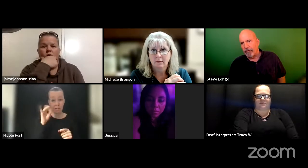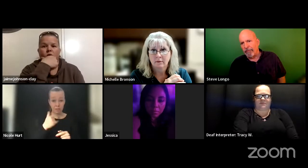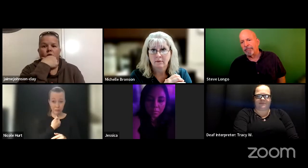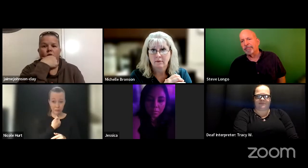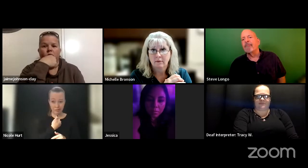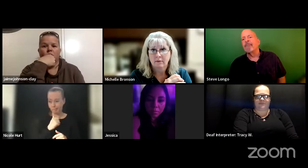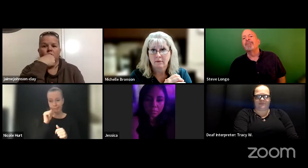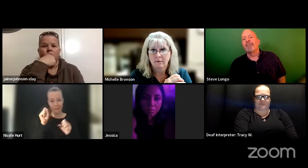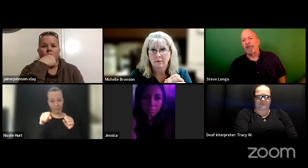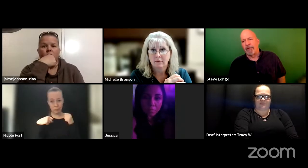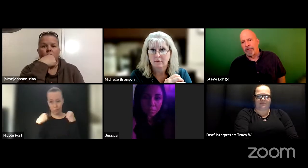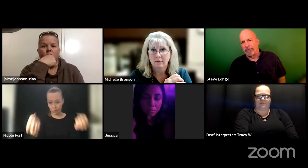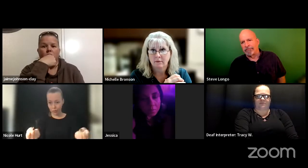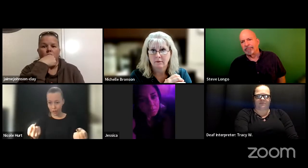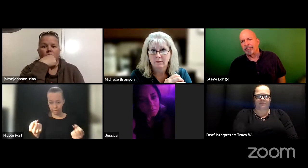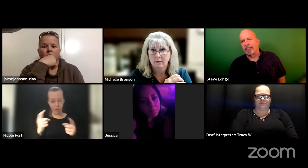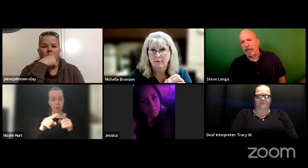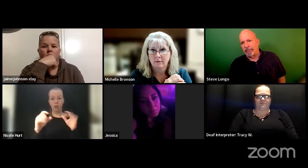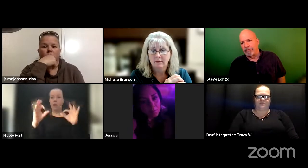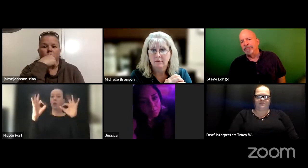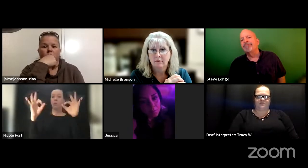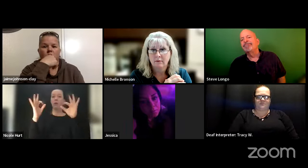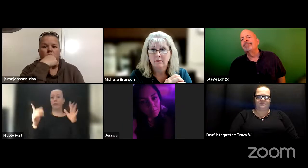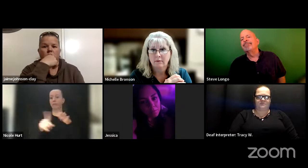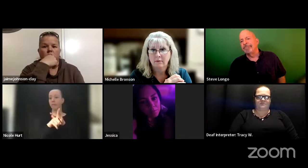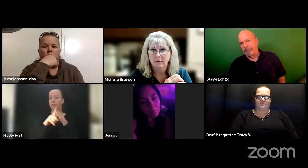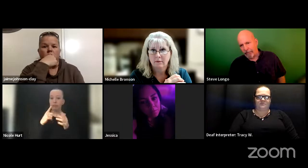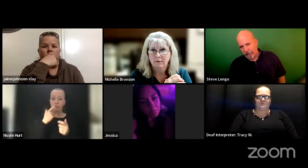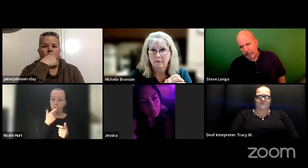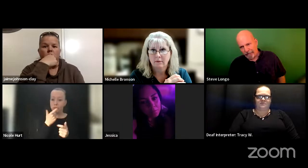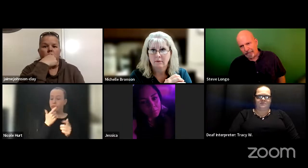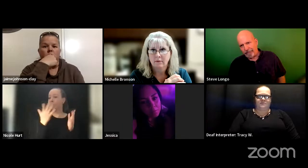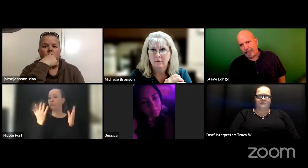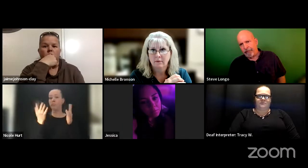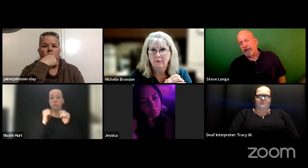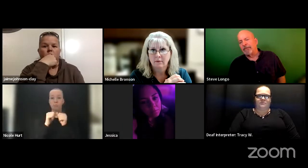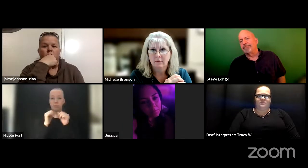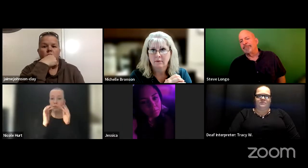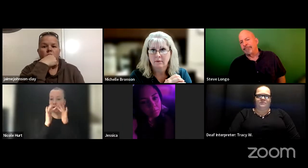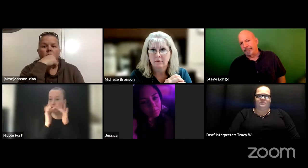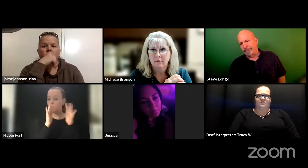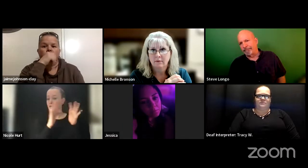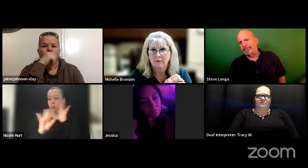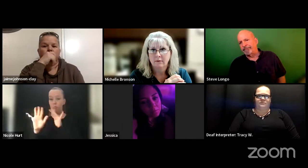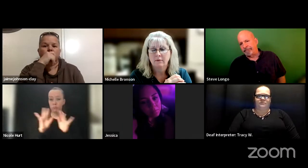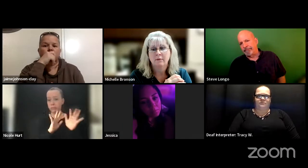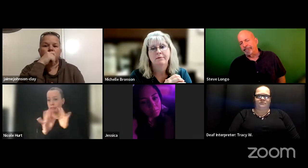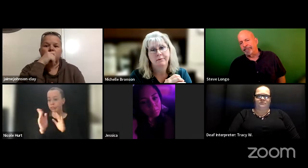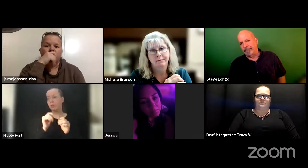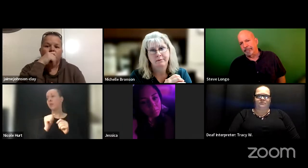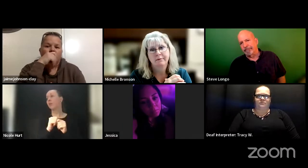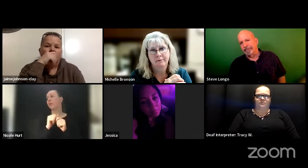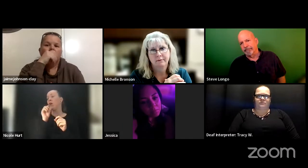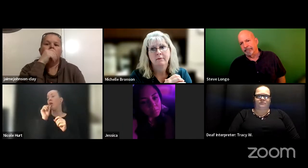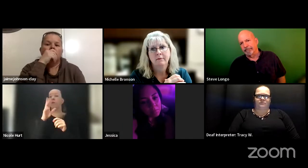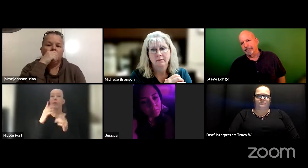online. With some people, such as myself, who are deafblind and don't drive, this is